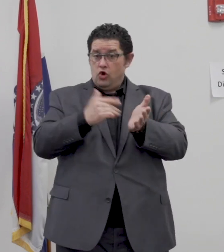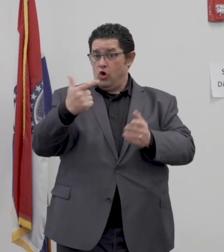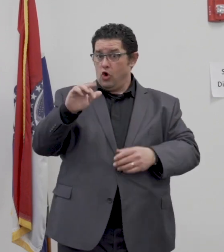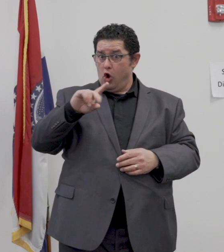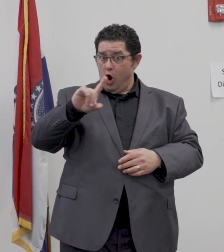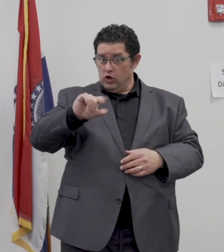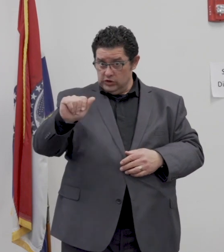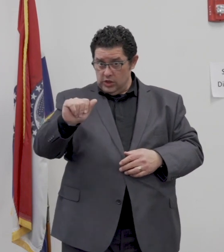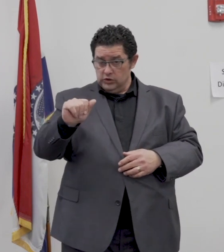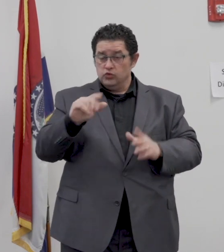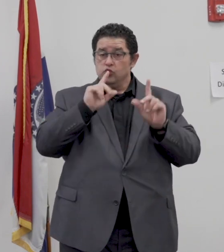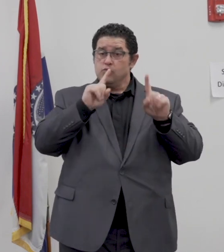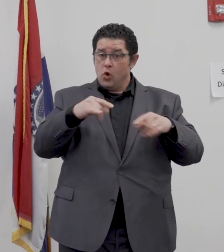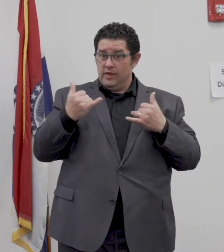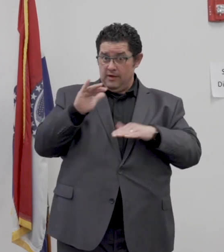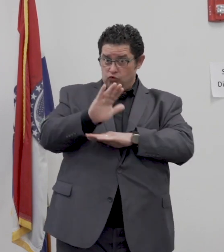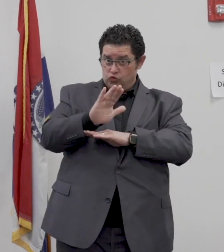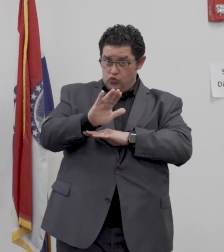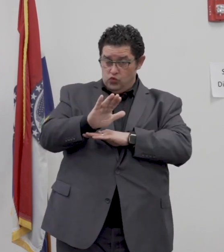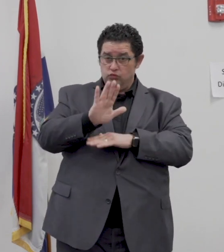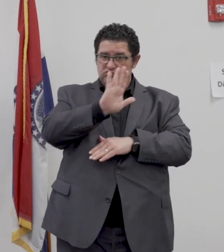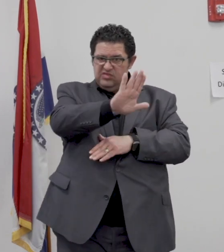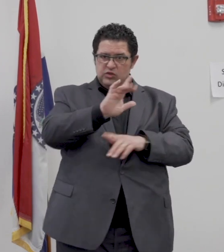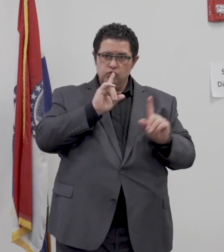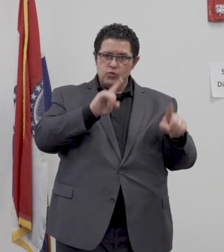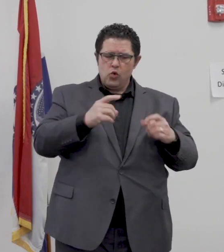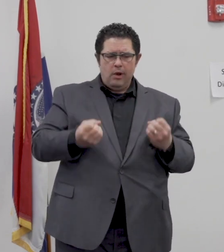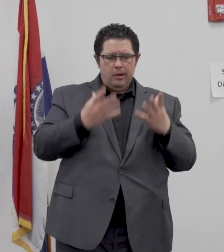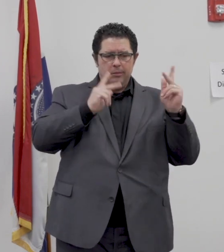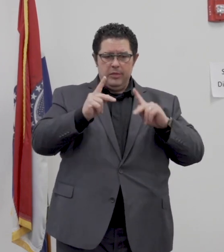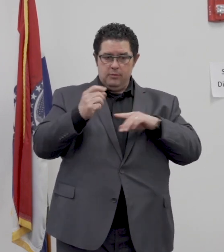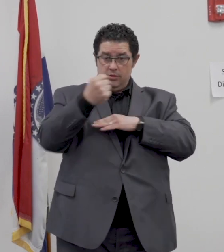how the hospitals have done over the weekend.